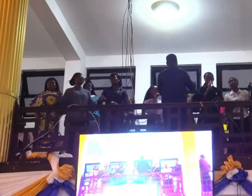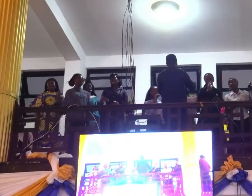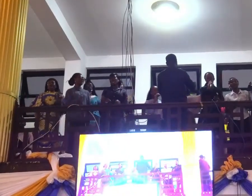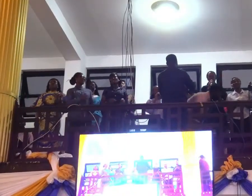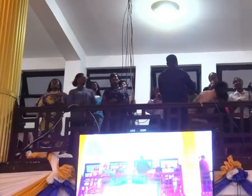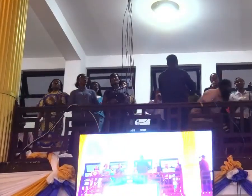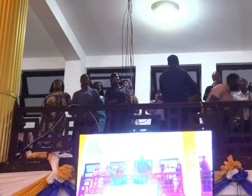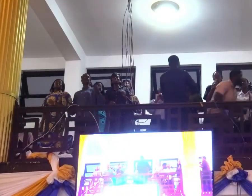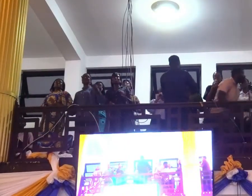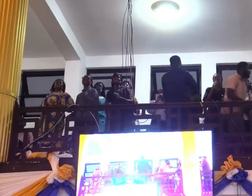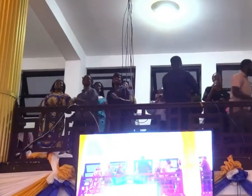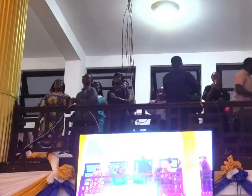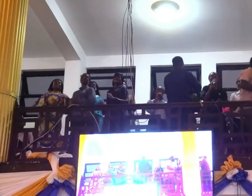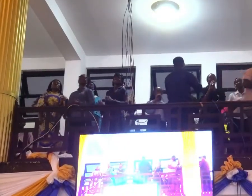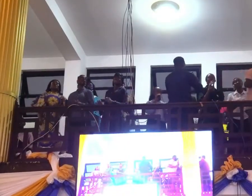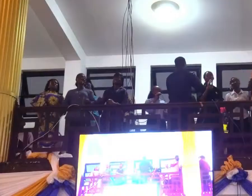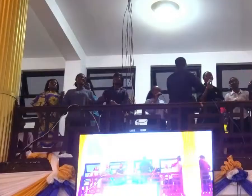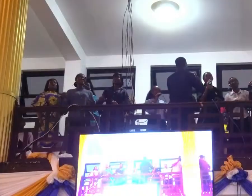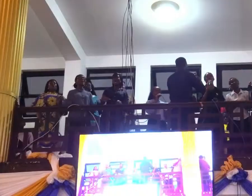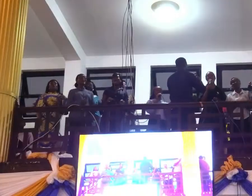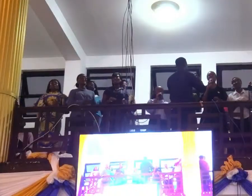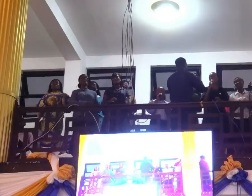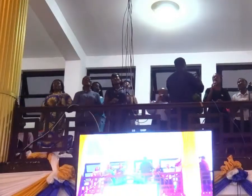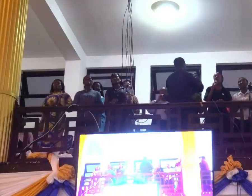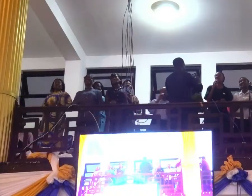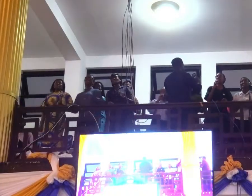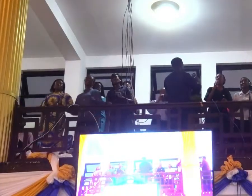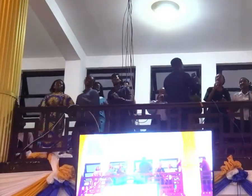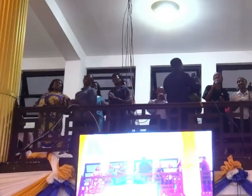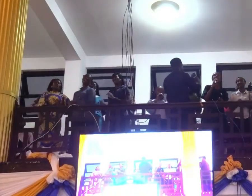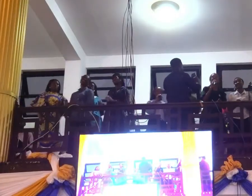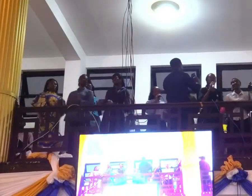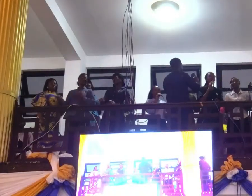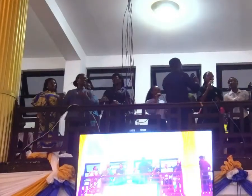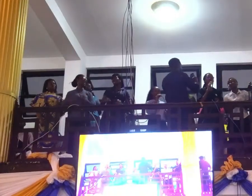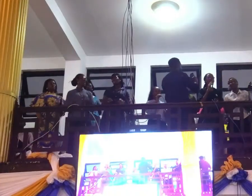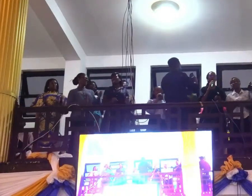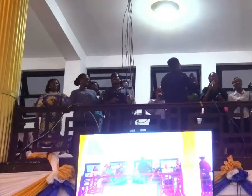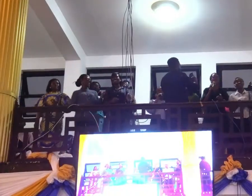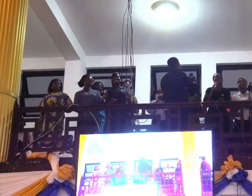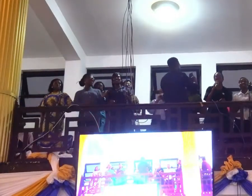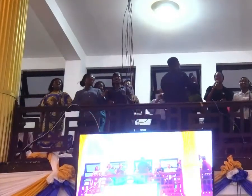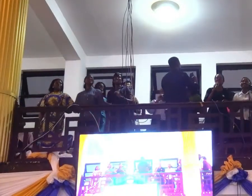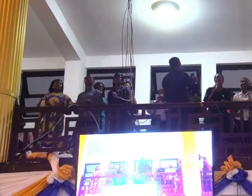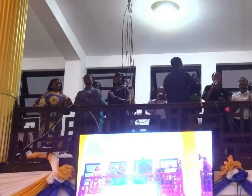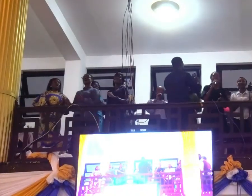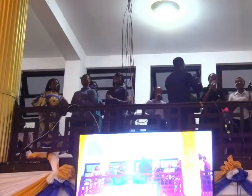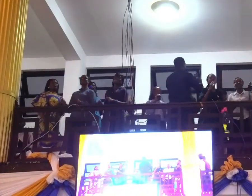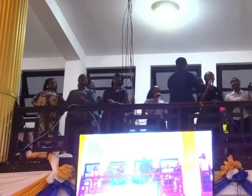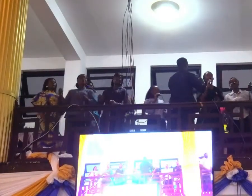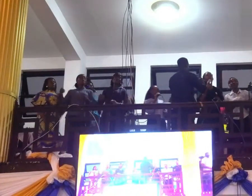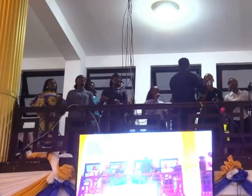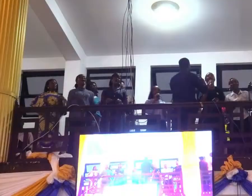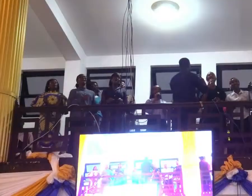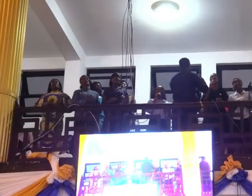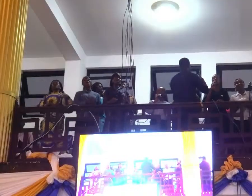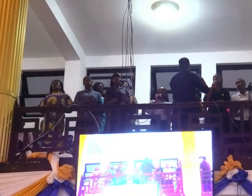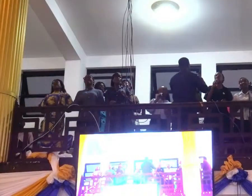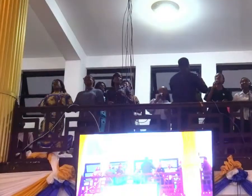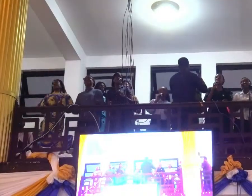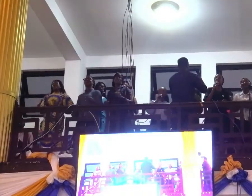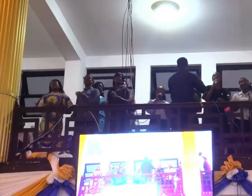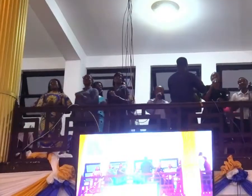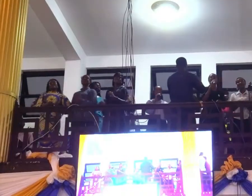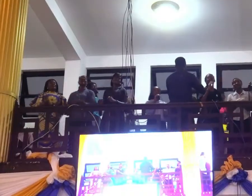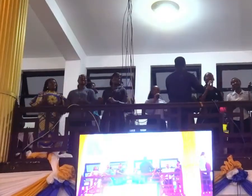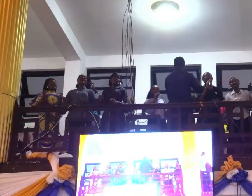From the north to the south, you are God, there's no doubt. From the east to the west, oh my Lord, you're